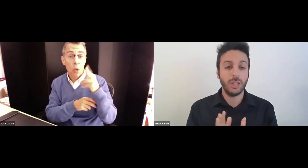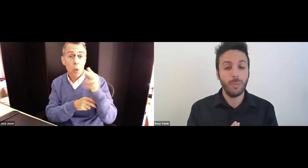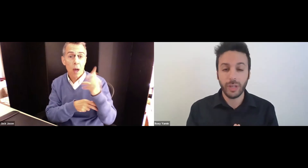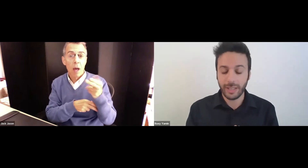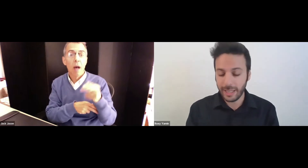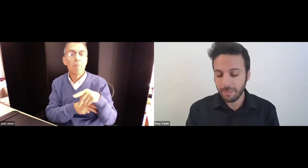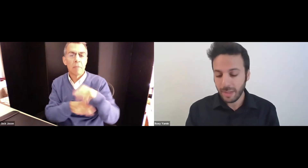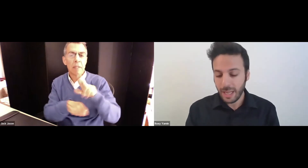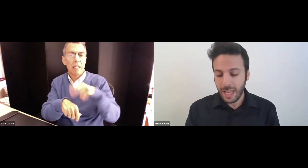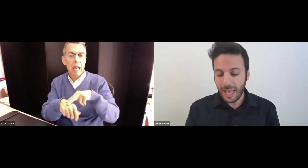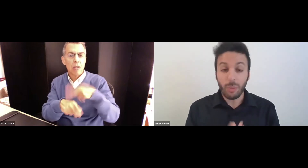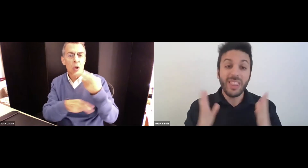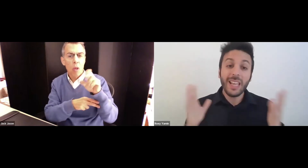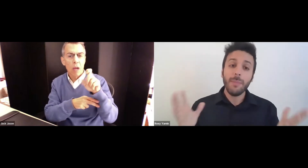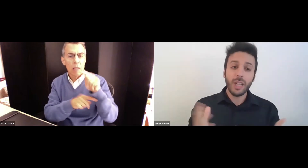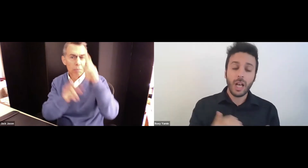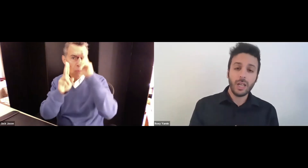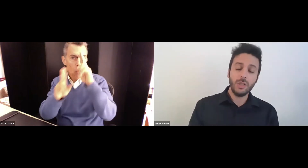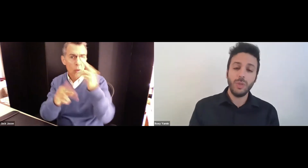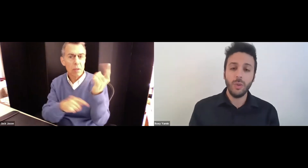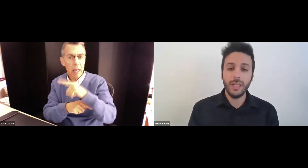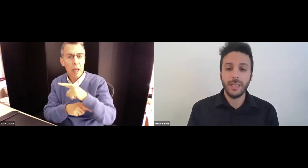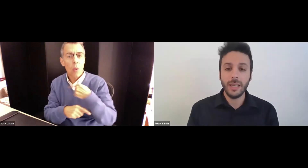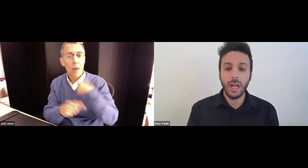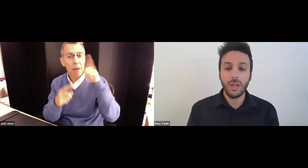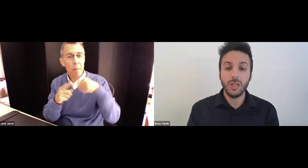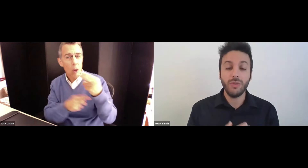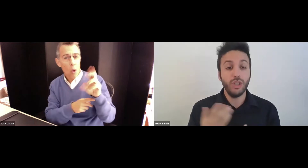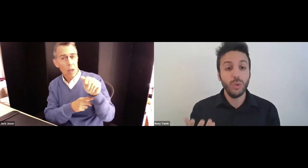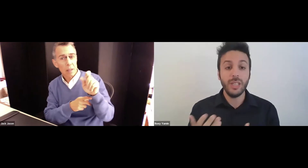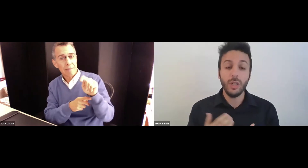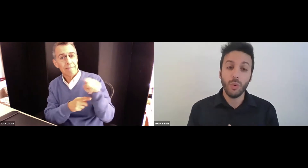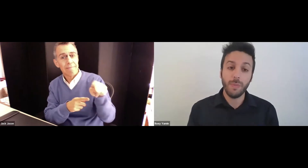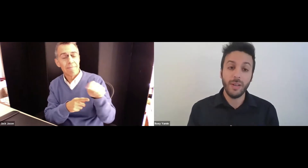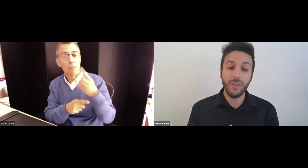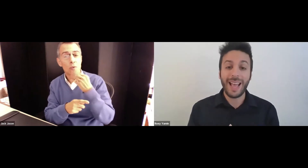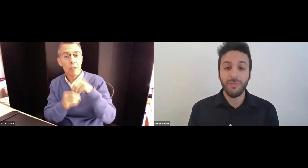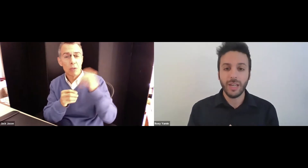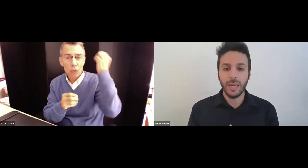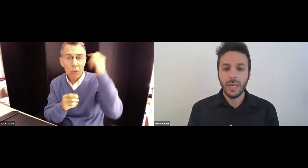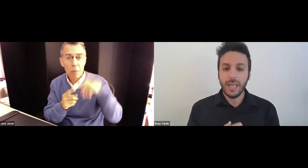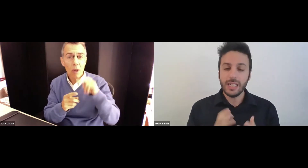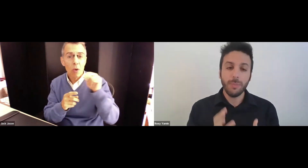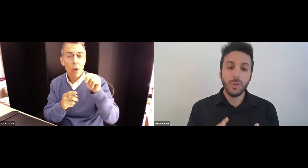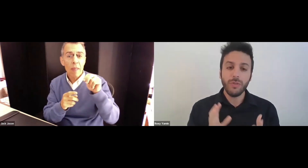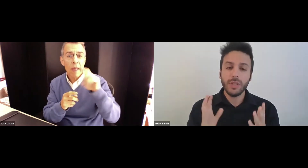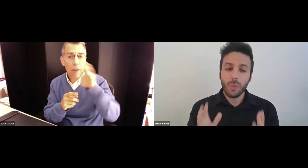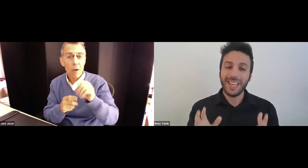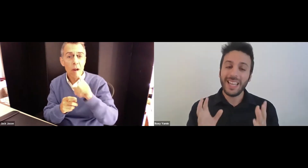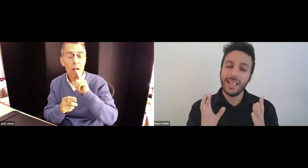Memorial Day. And when we're thinking about the Holocaust, we know that the Holocaust of the Jews in Europe and North Africa is composed of so many